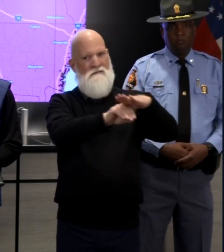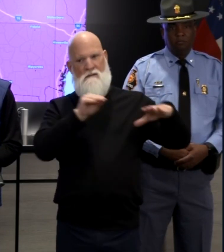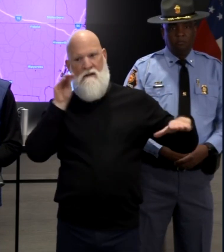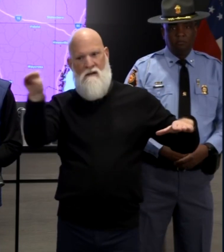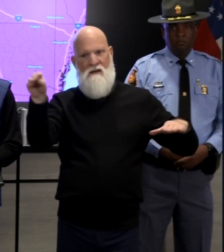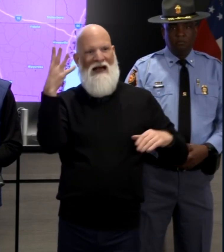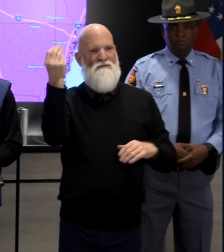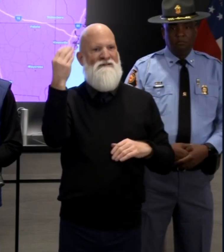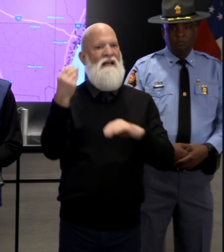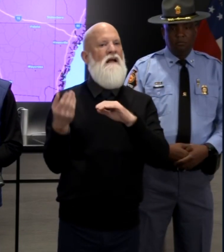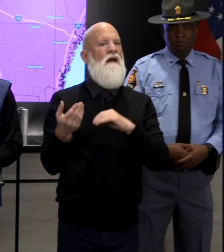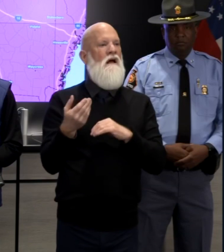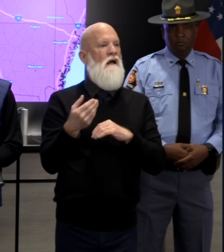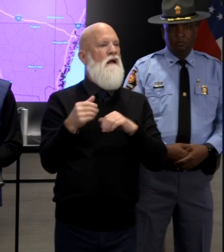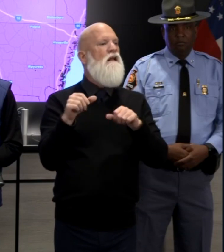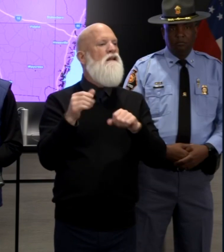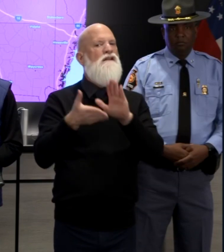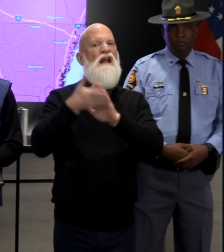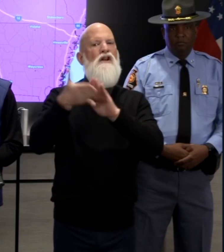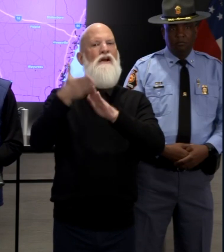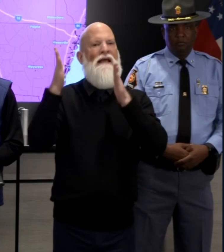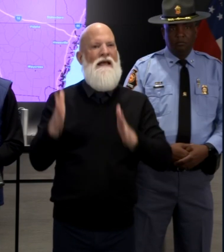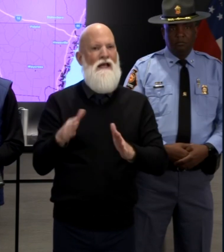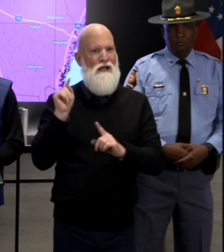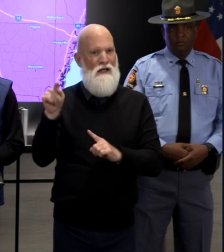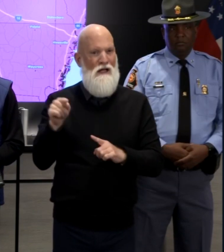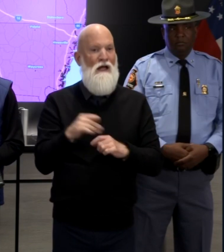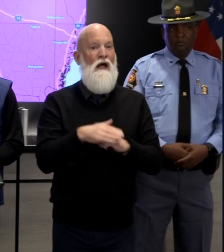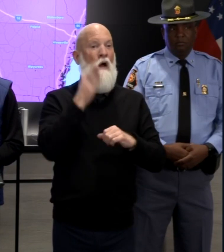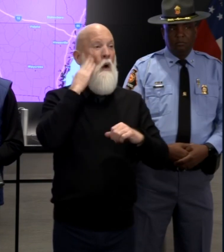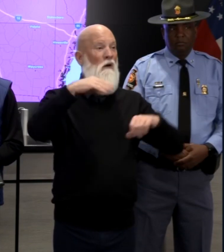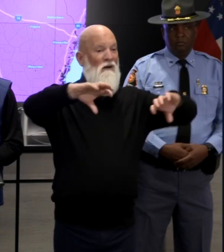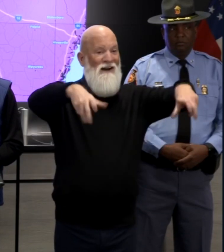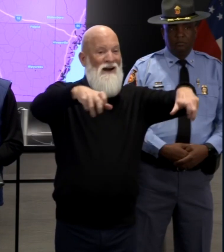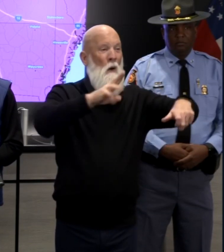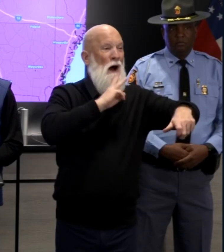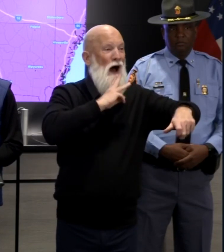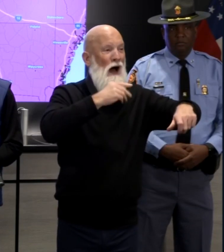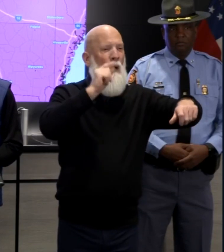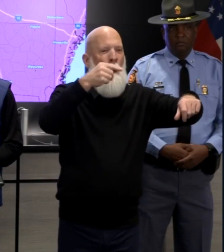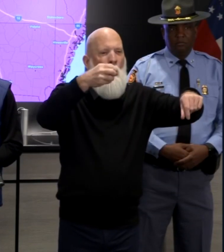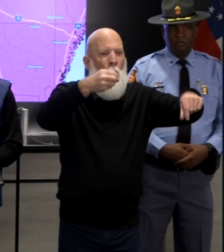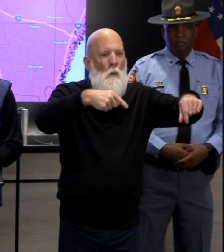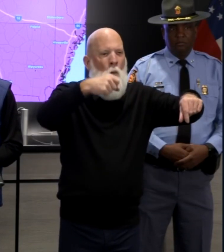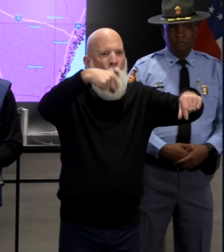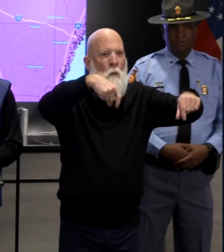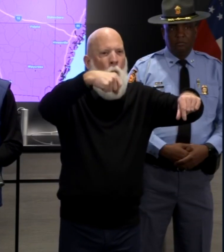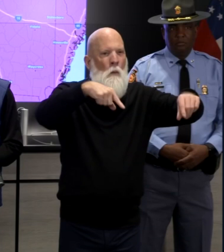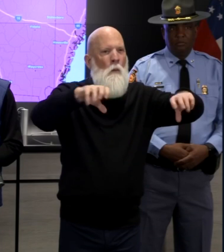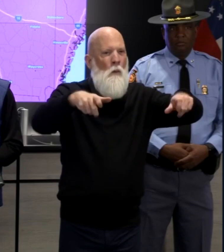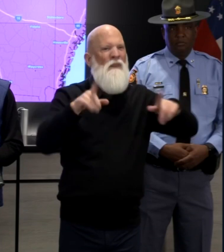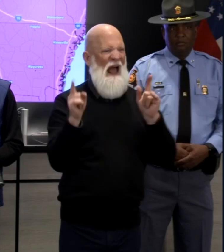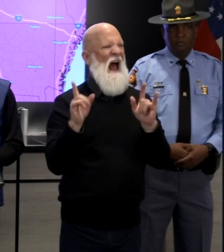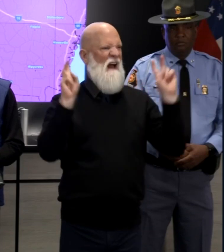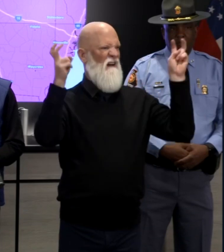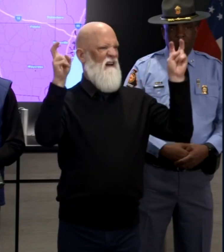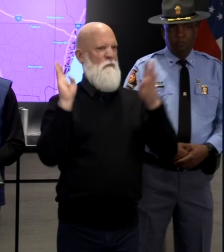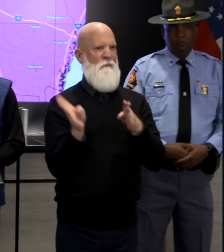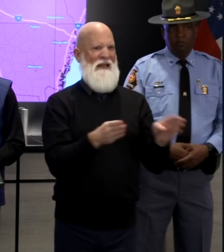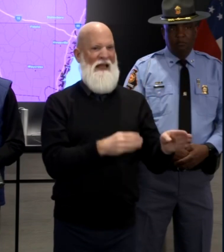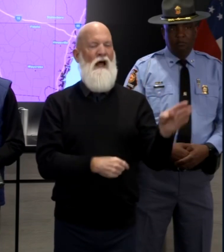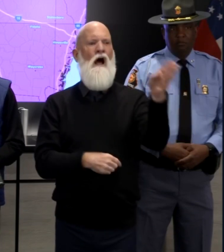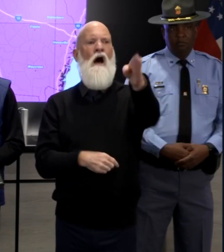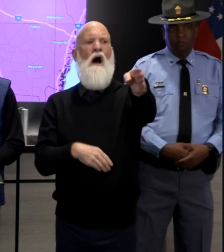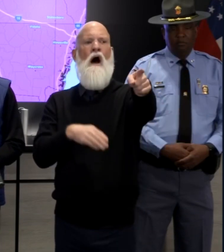but turning those faucets on and doing simple preparations are the key to getting through this event. What time should people be off the road? We all